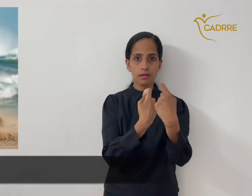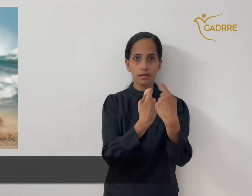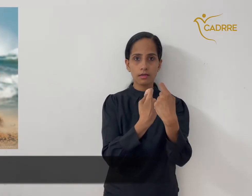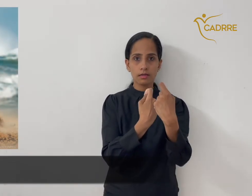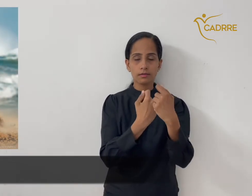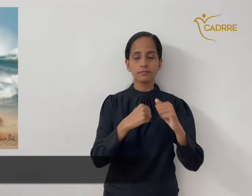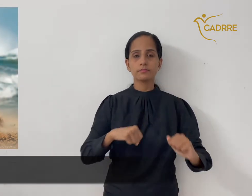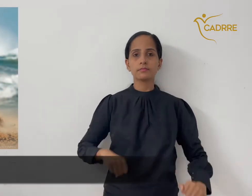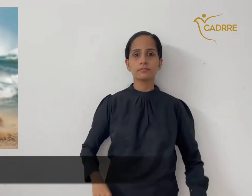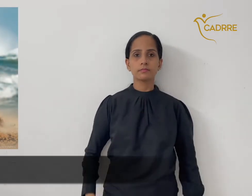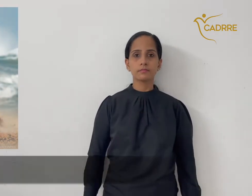Horse.